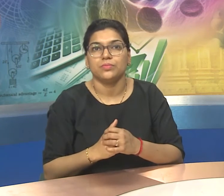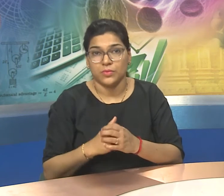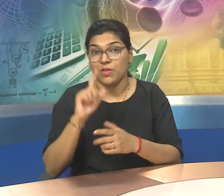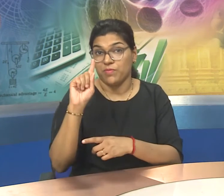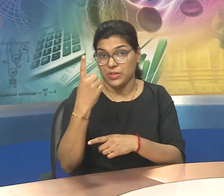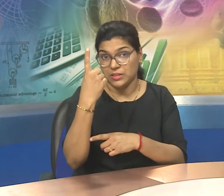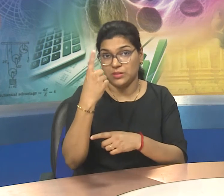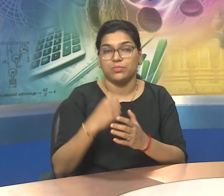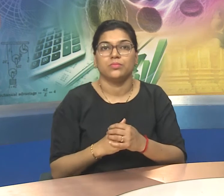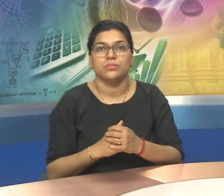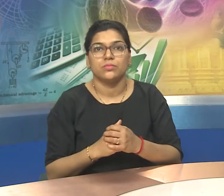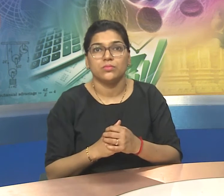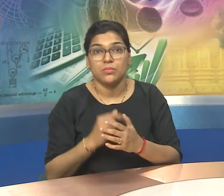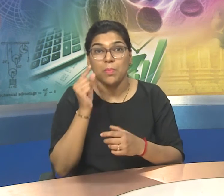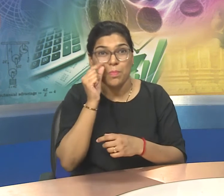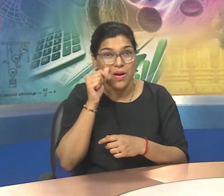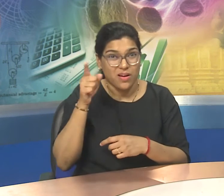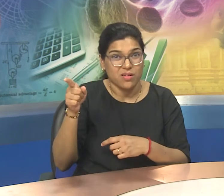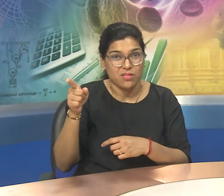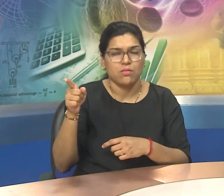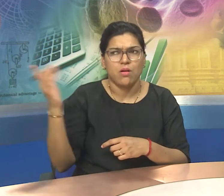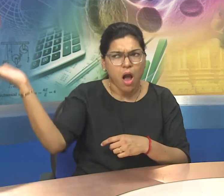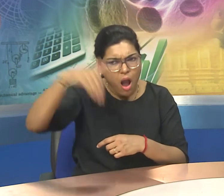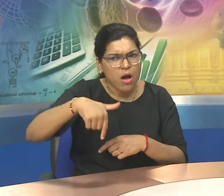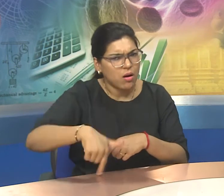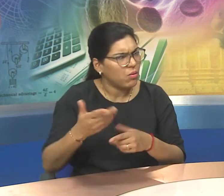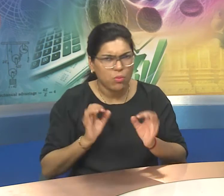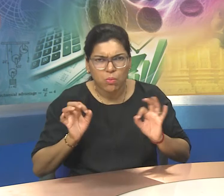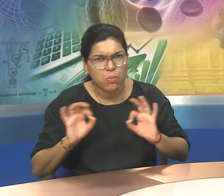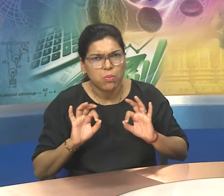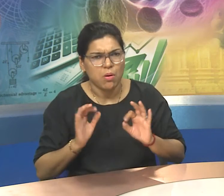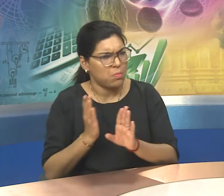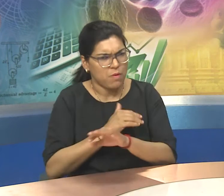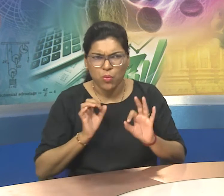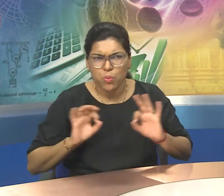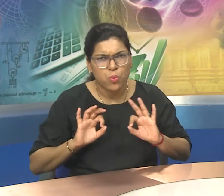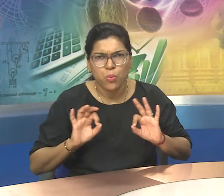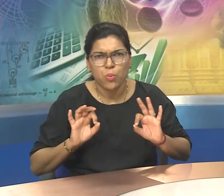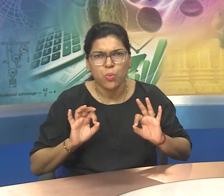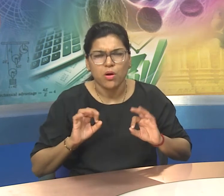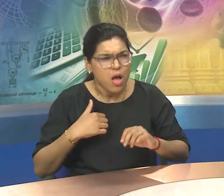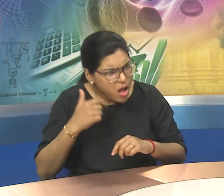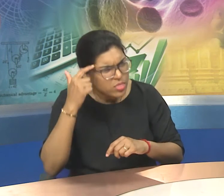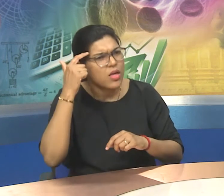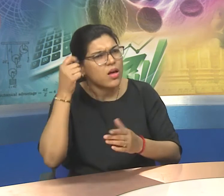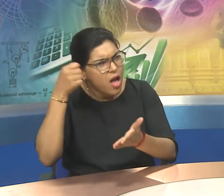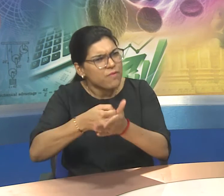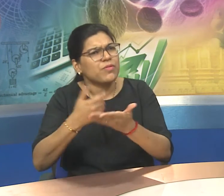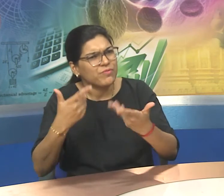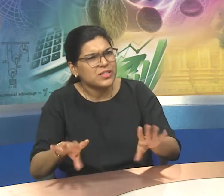the examples. The first example is, he has not come here yet.